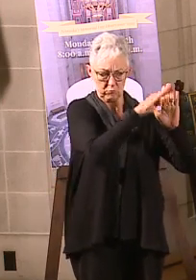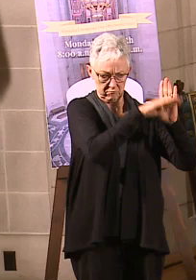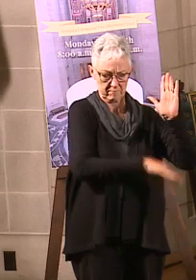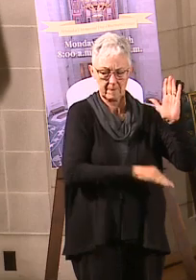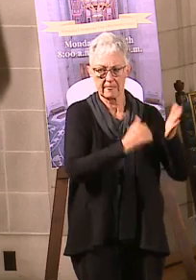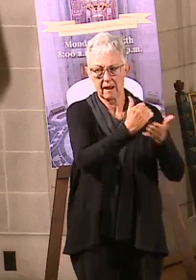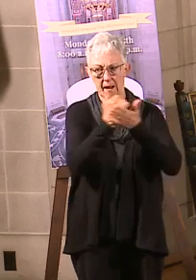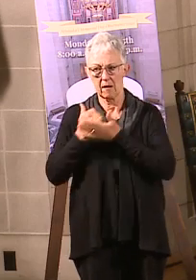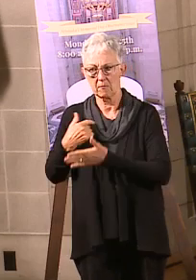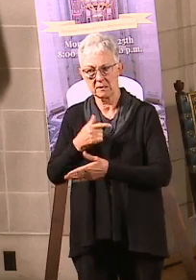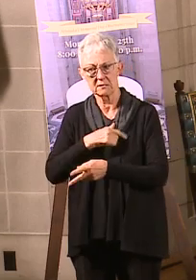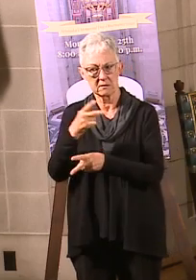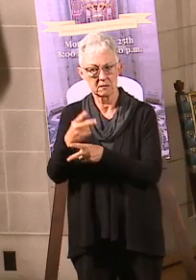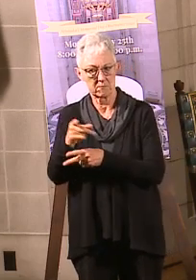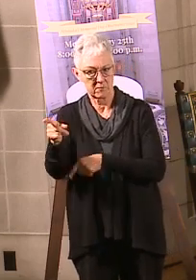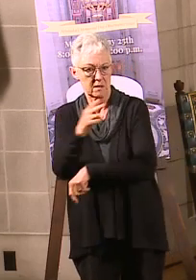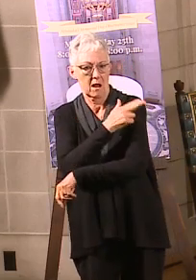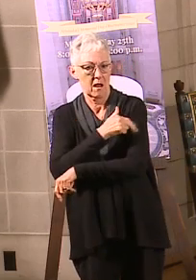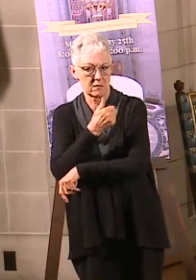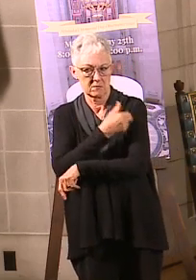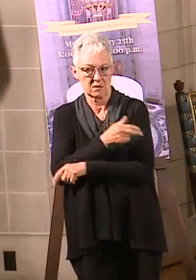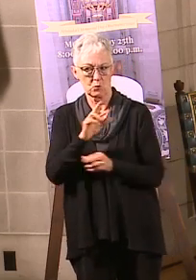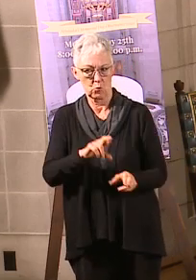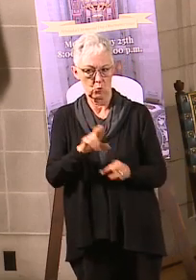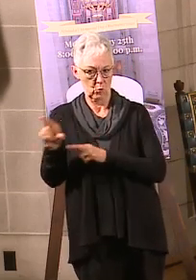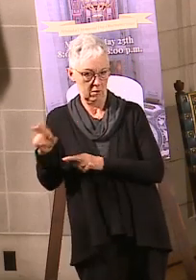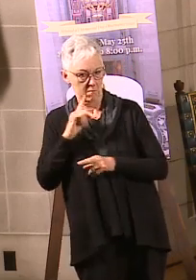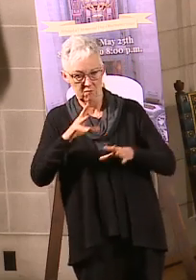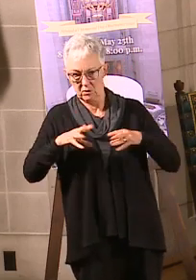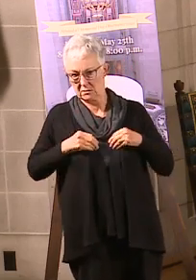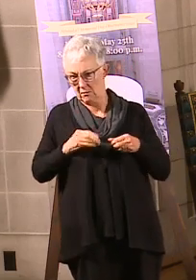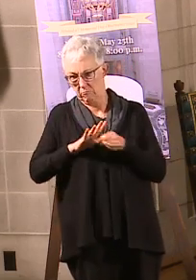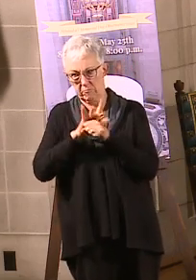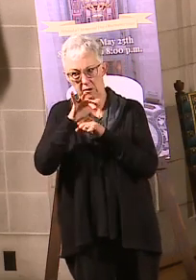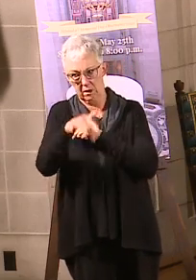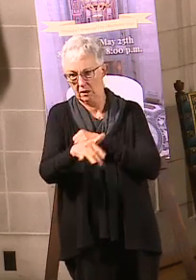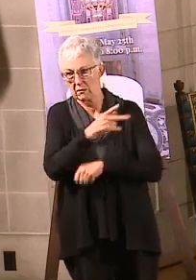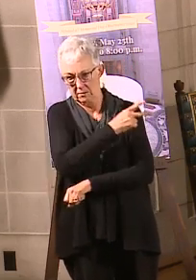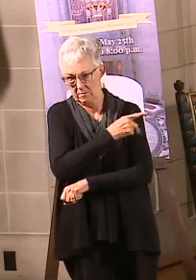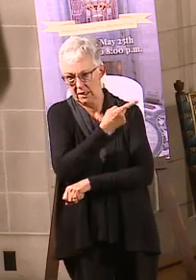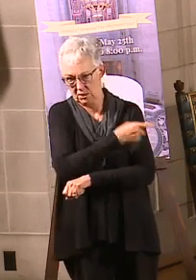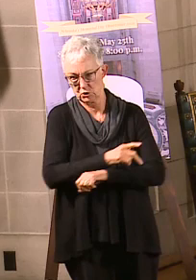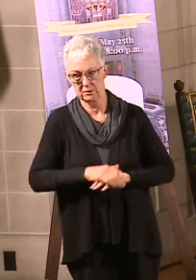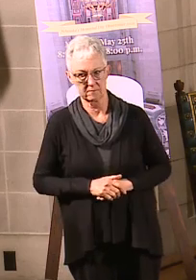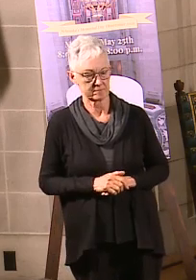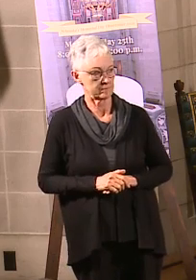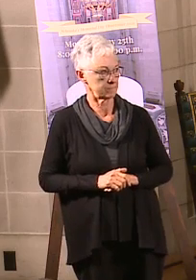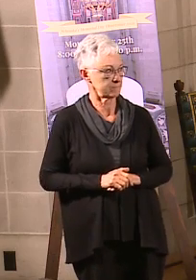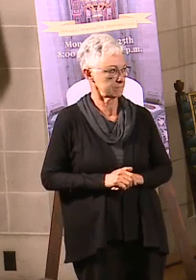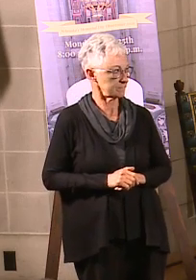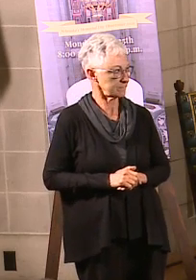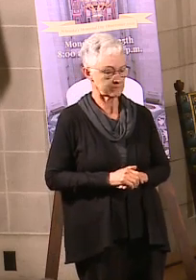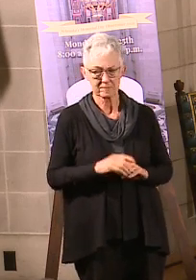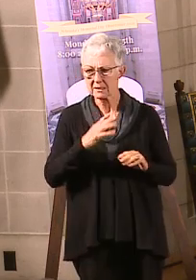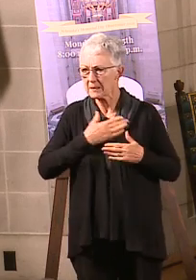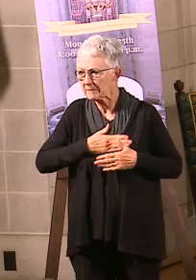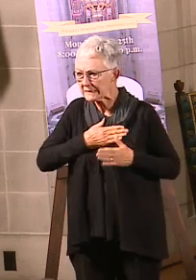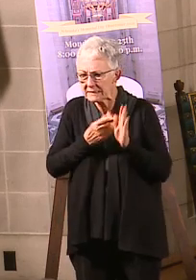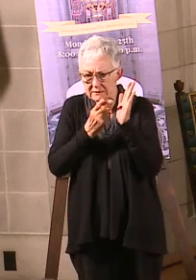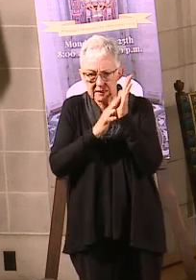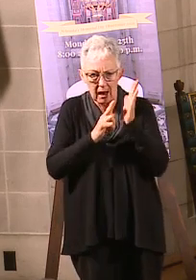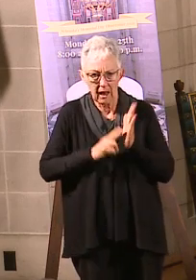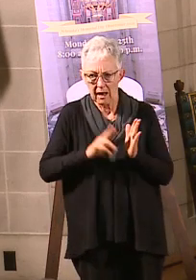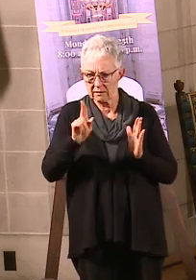need it. So it's worked. Continue to keep it up. Also, please want to sign up for testnebraska.com if you have not